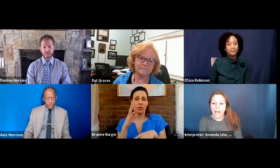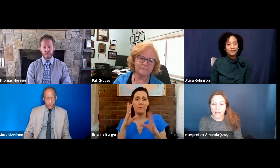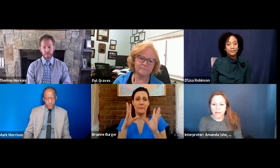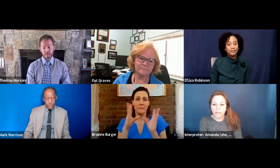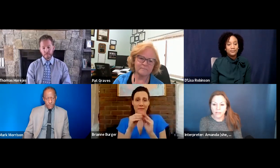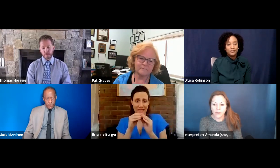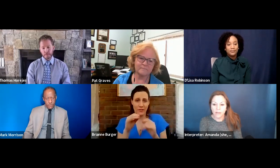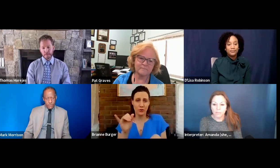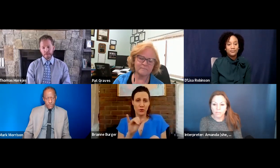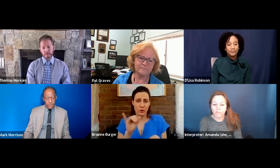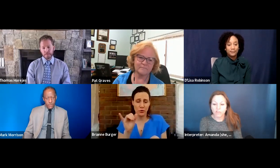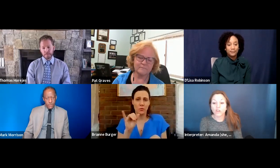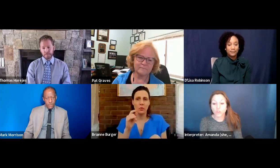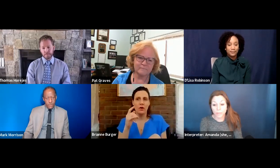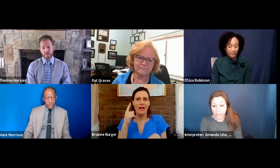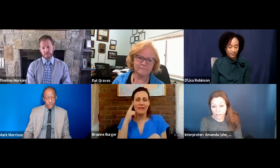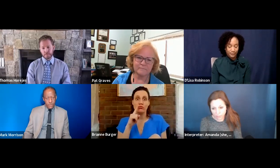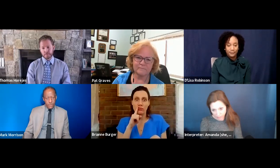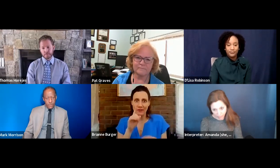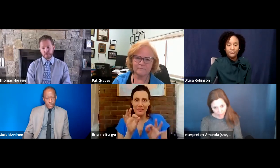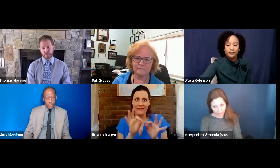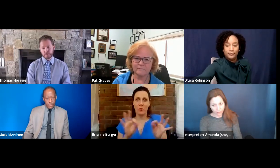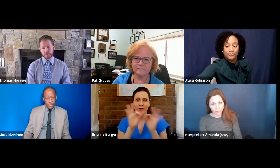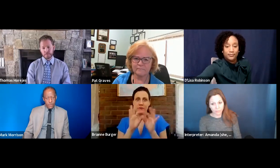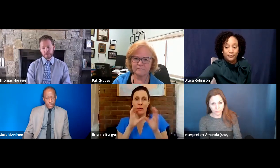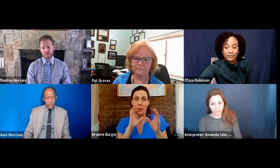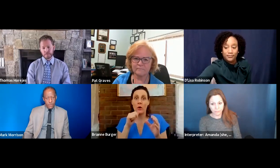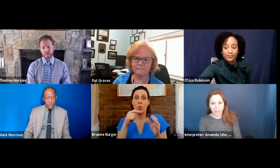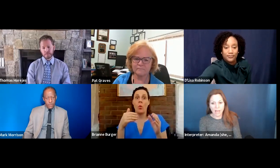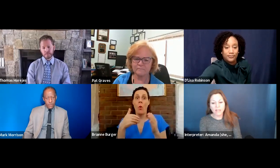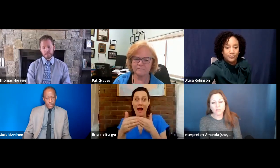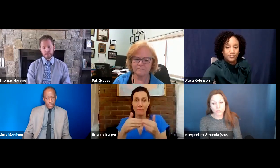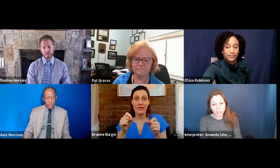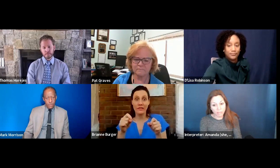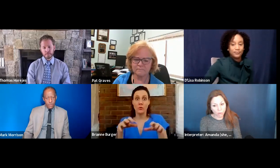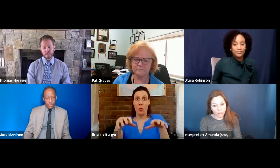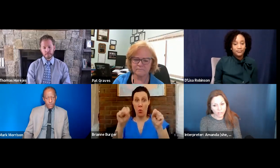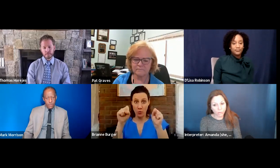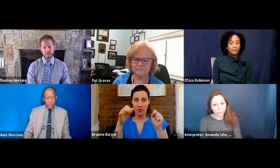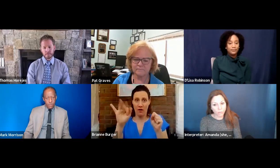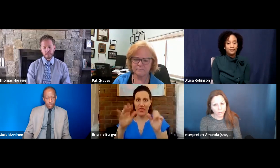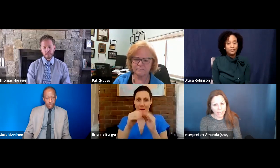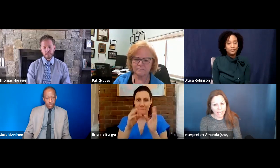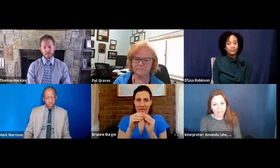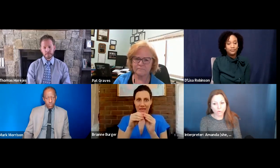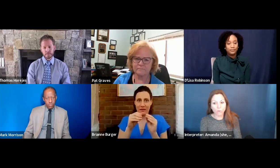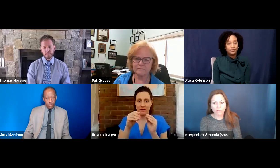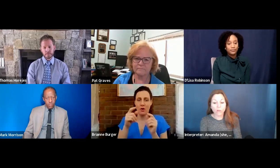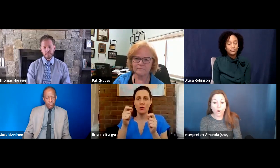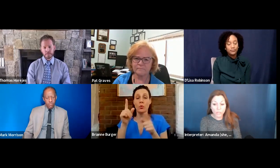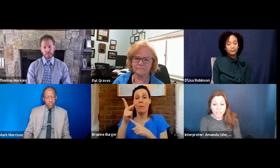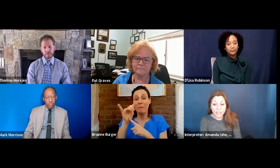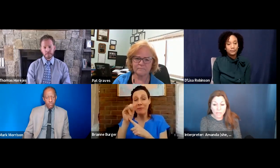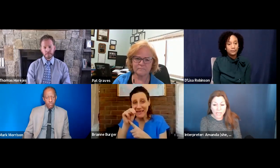I'll add for virtual meetings specifically. I think it's really important to communicate that whoever